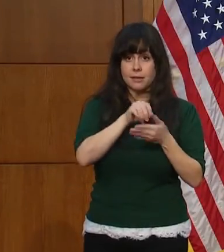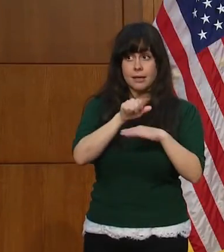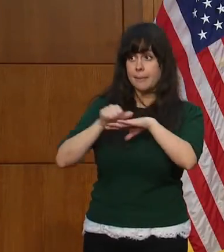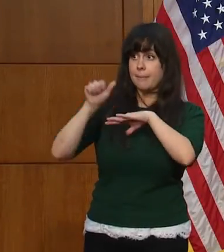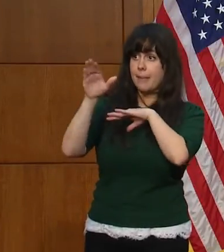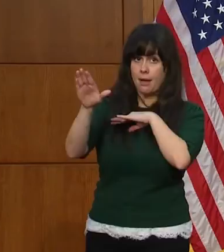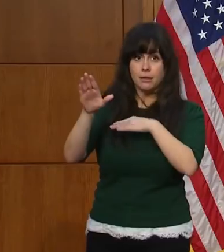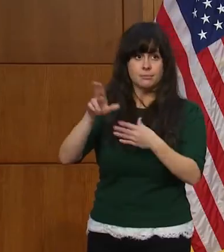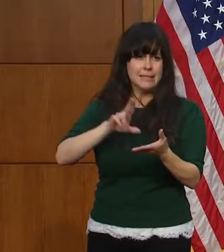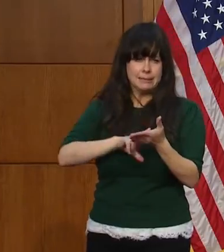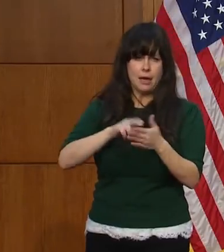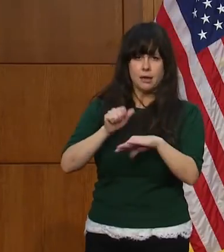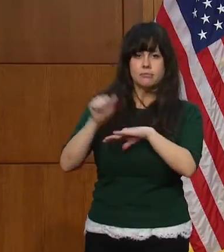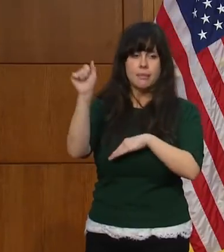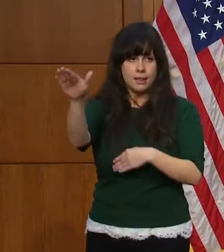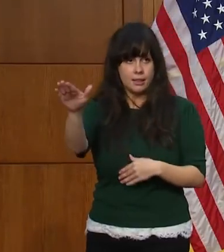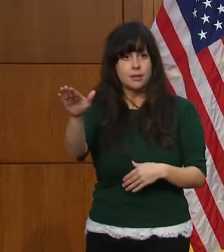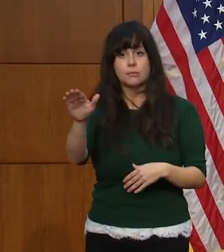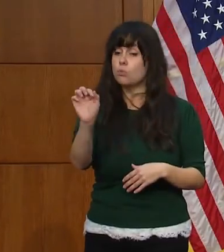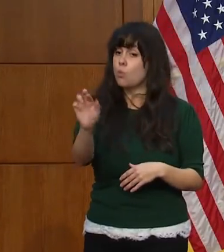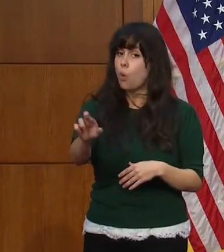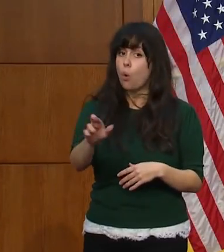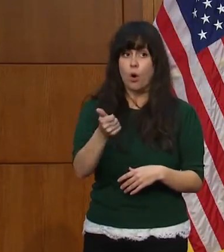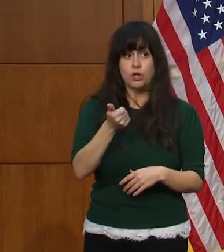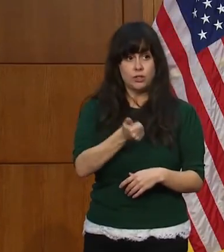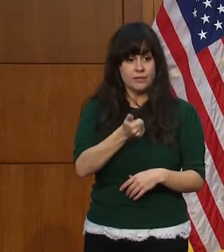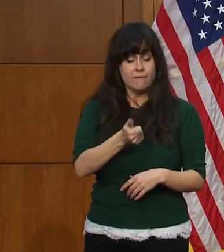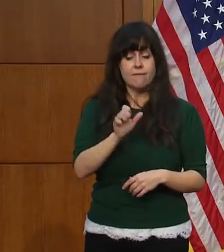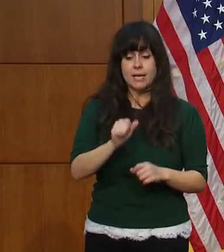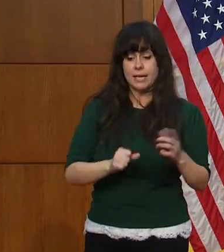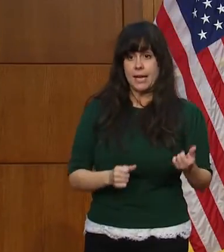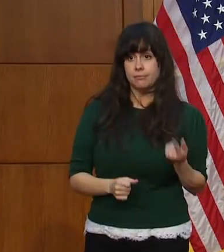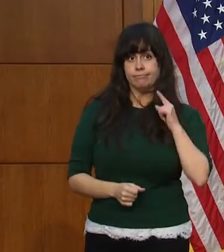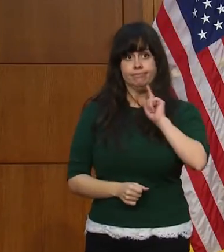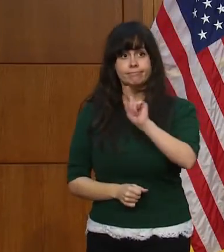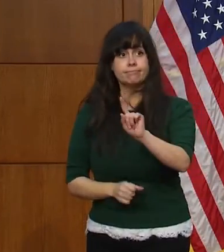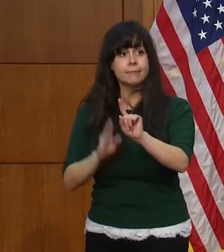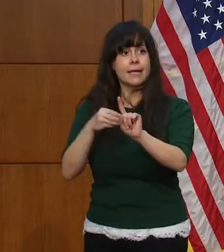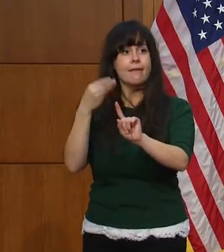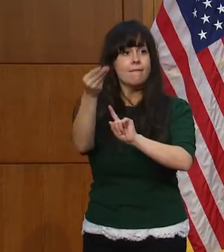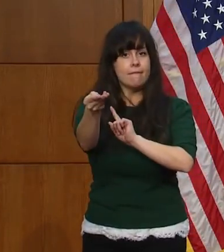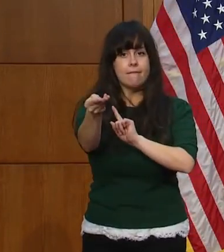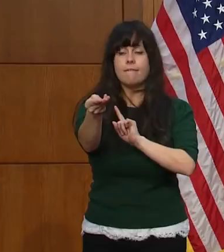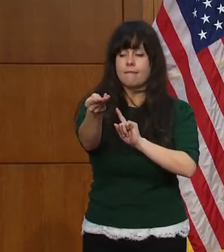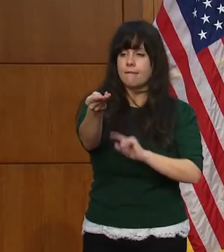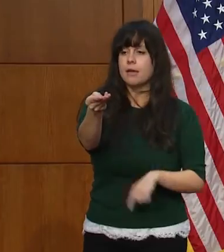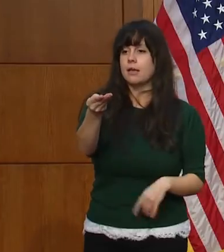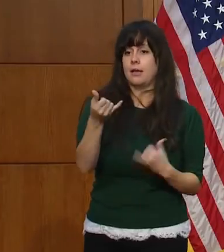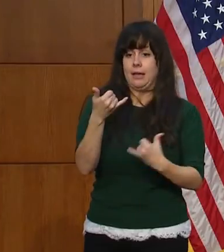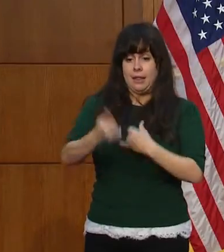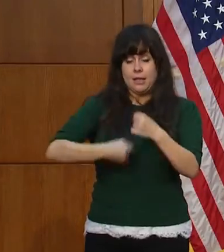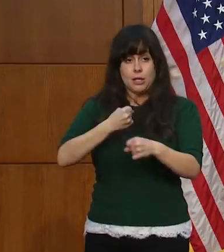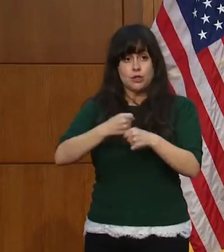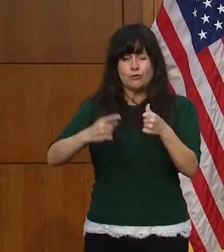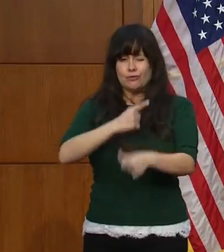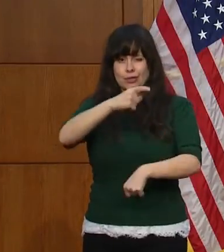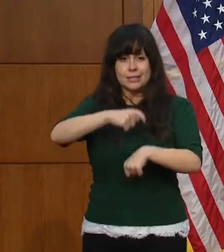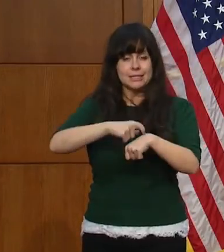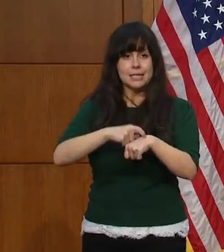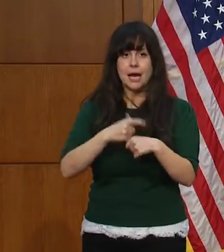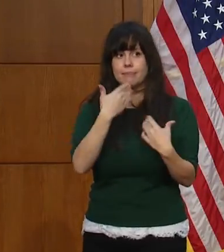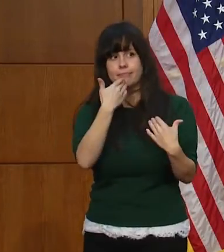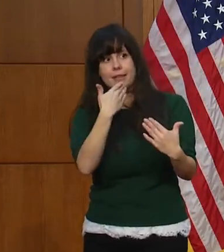back. Or you can hand deliver it to your registrar's office. This year, for the first time, thanks